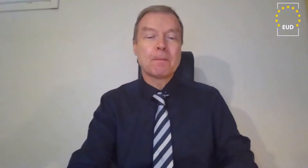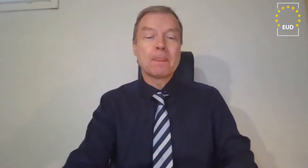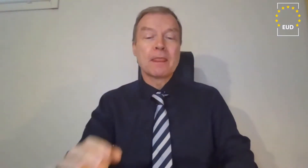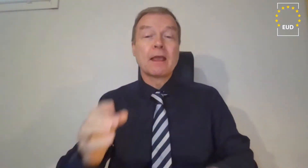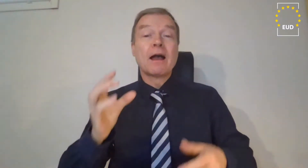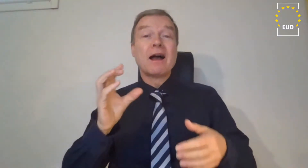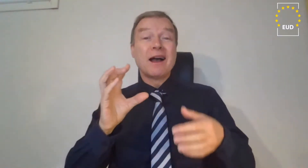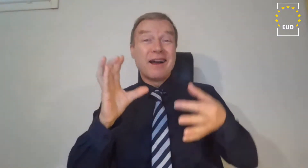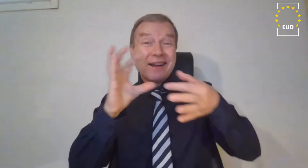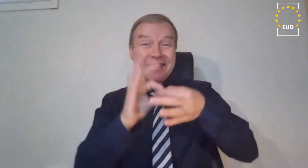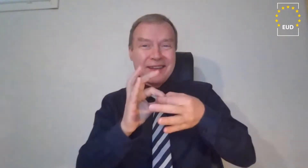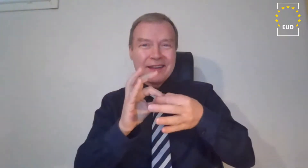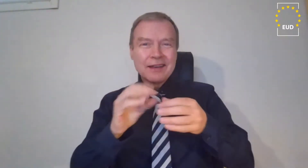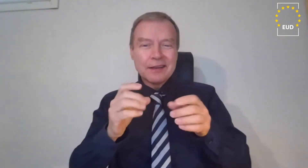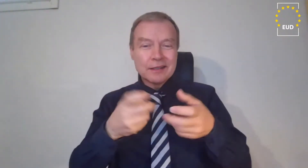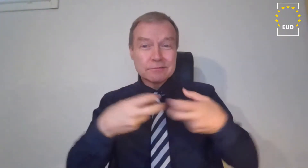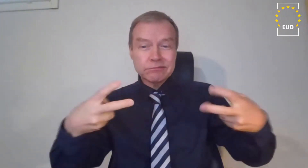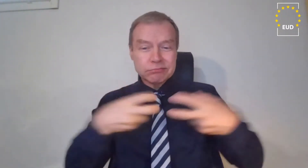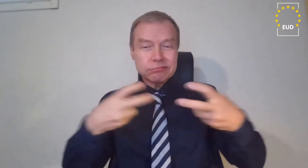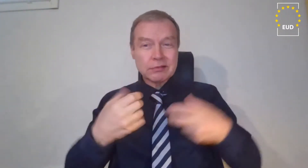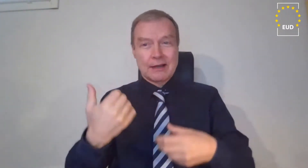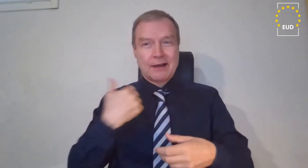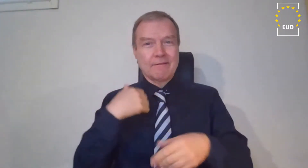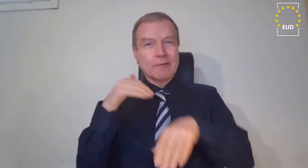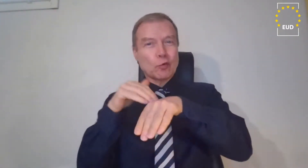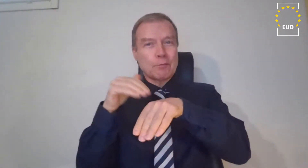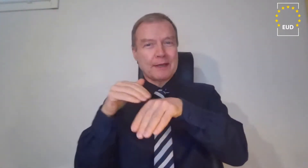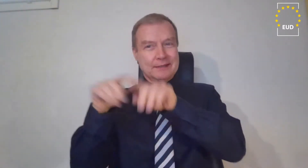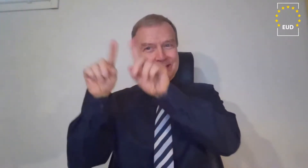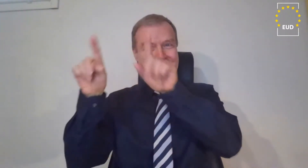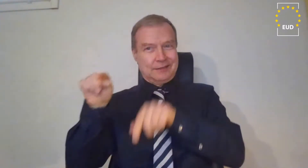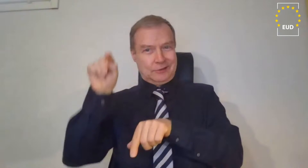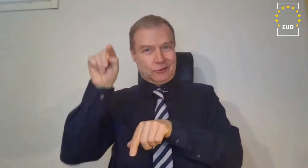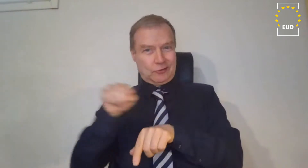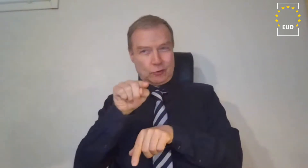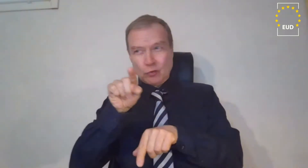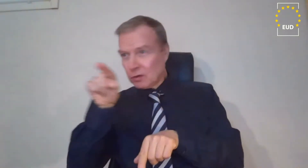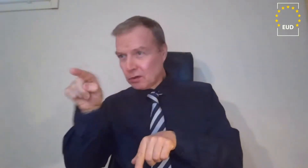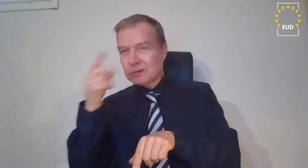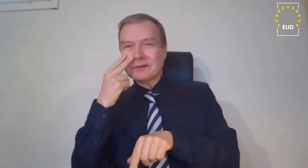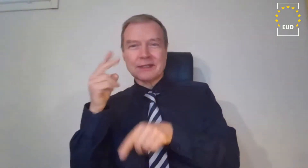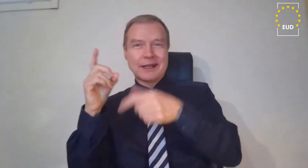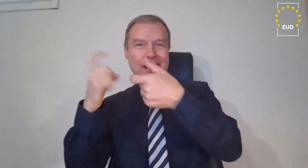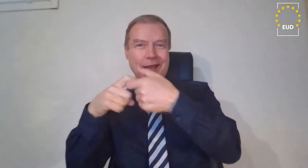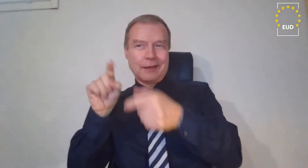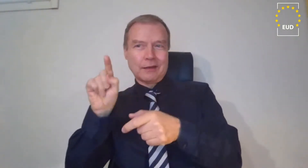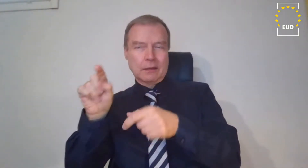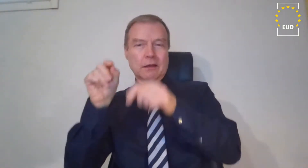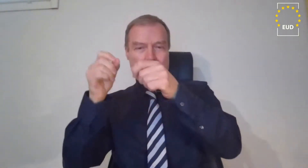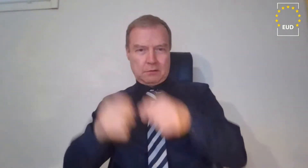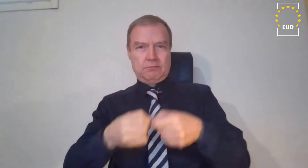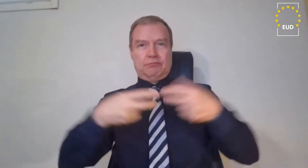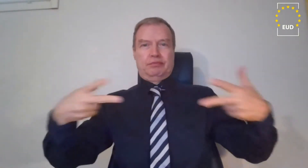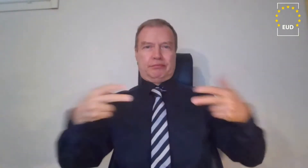So you can both hear, read the webinar, and watch the